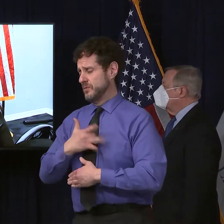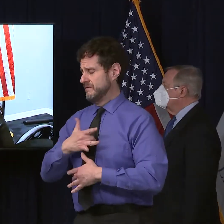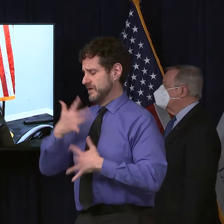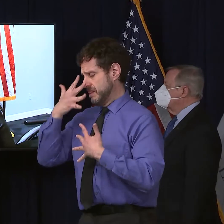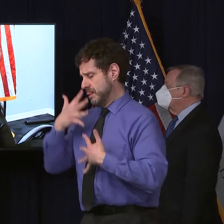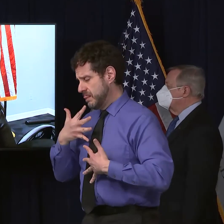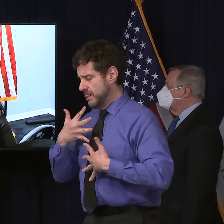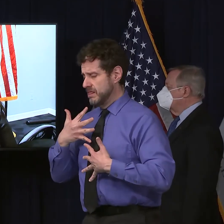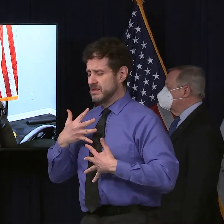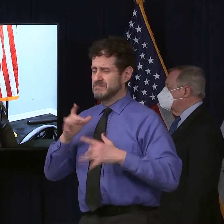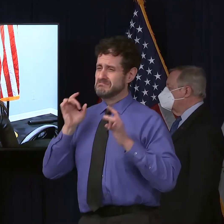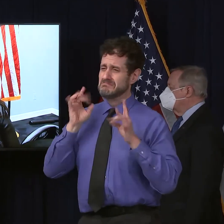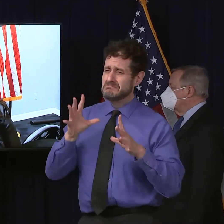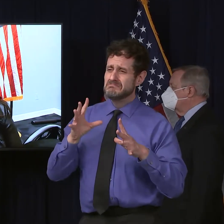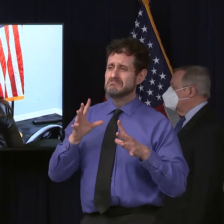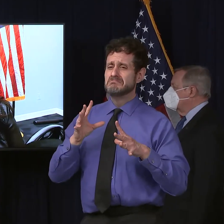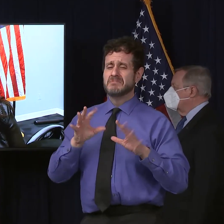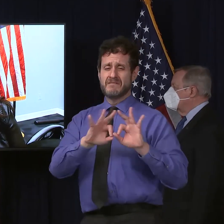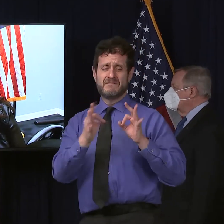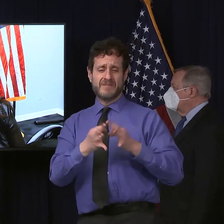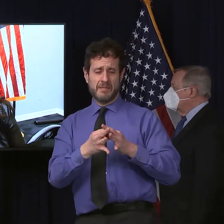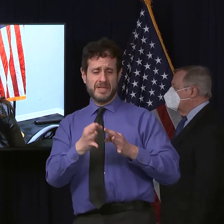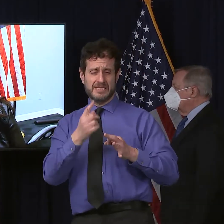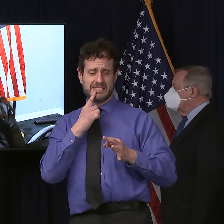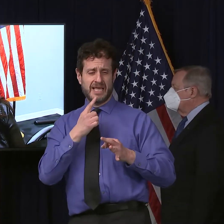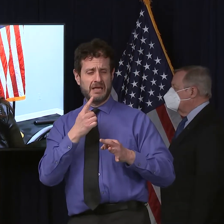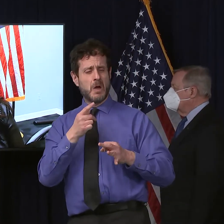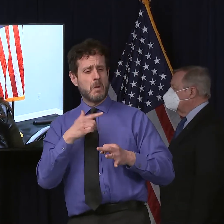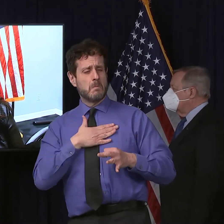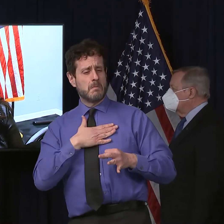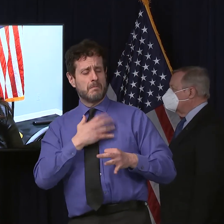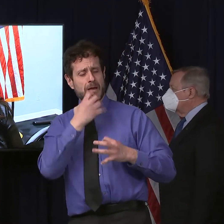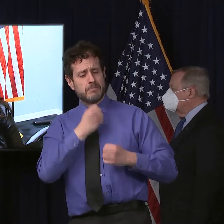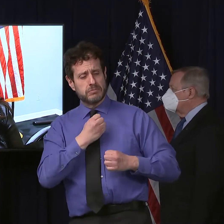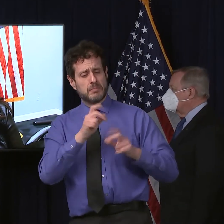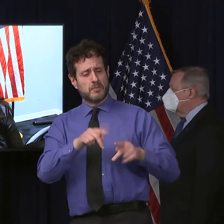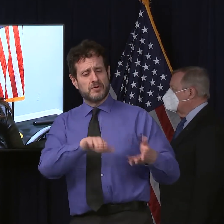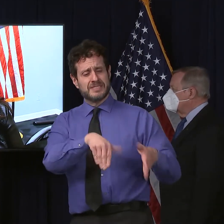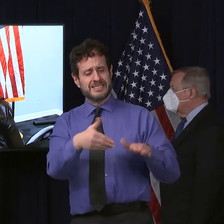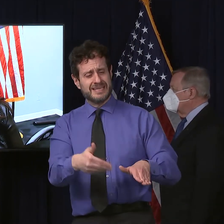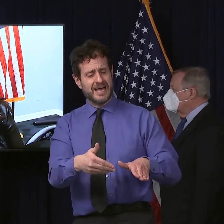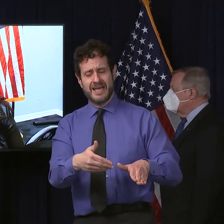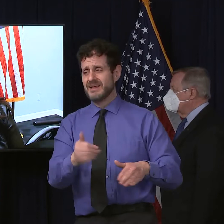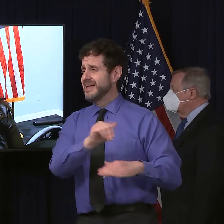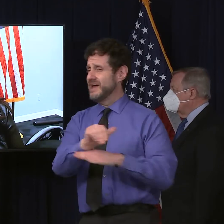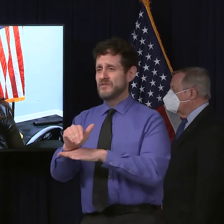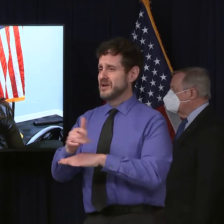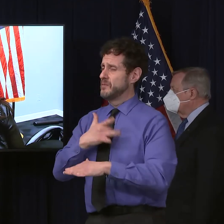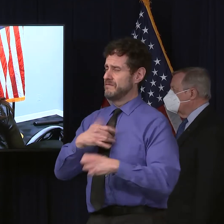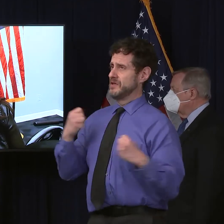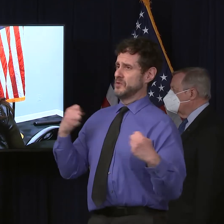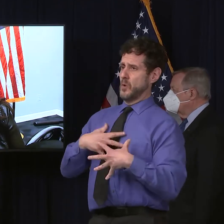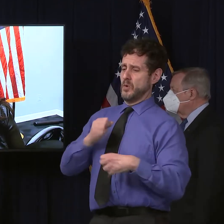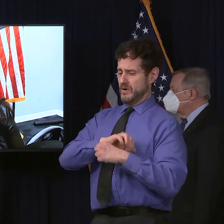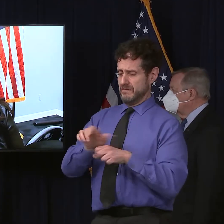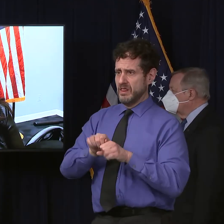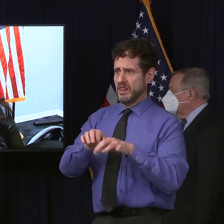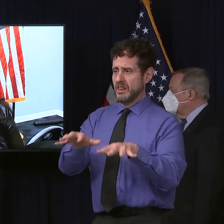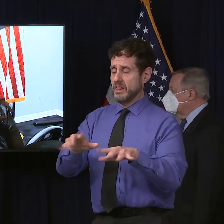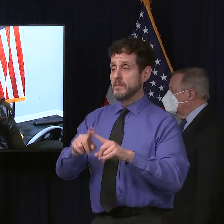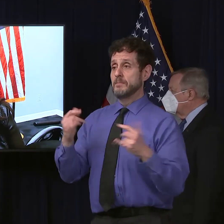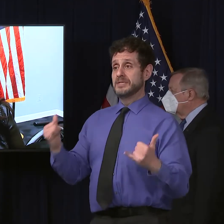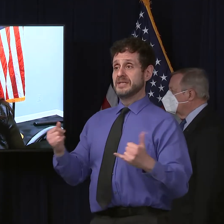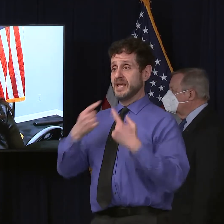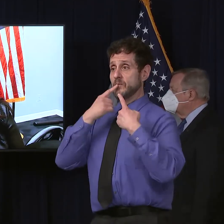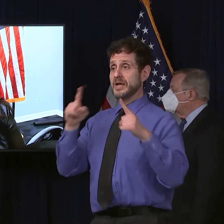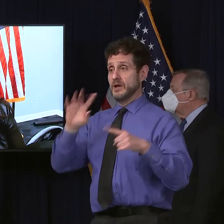with families being forced to say goodbye, nights marked by too many tears and too much horror. But today, with the announcement of a